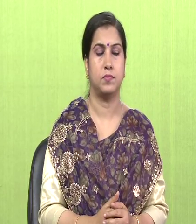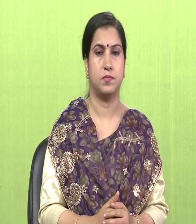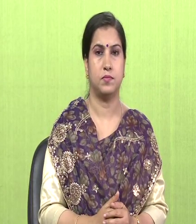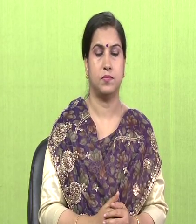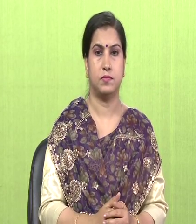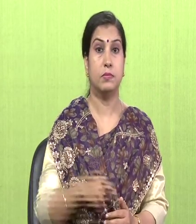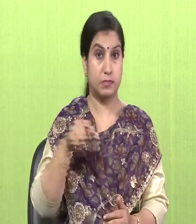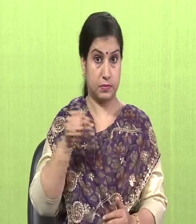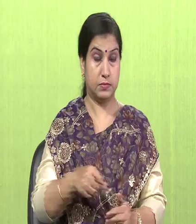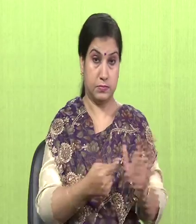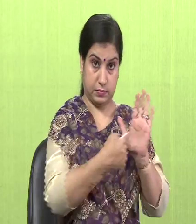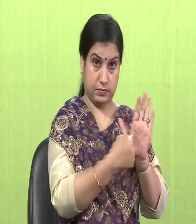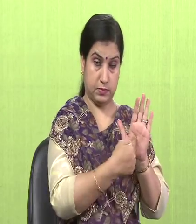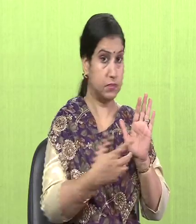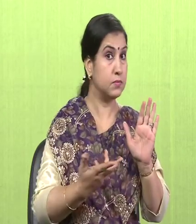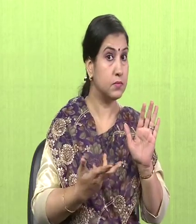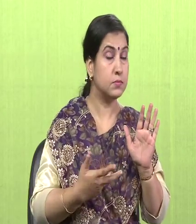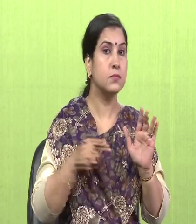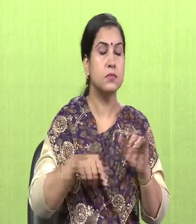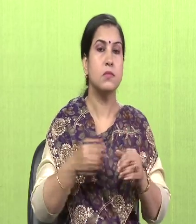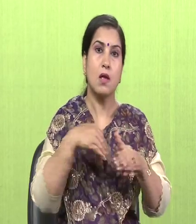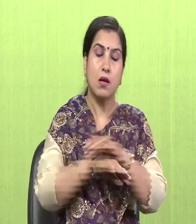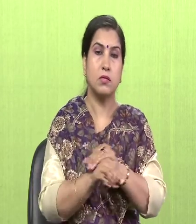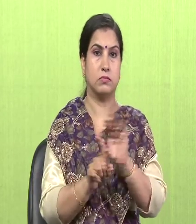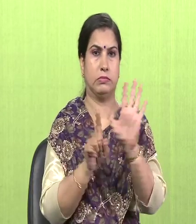In it, there are 6 rights